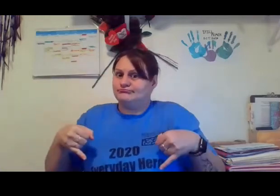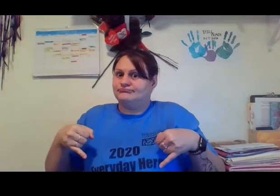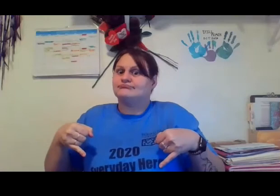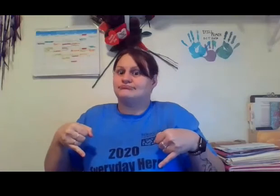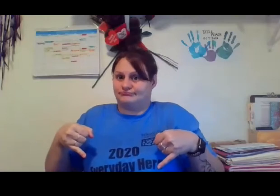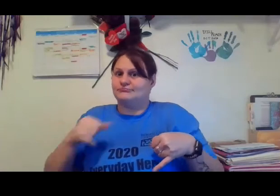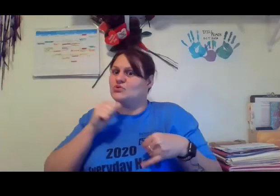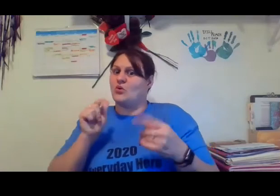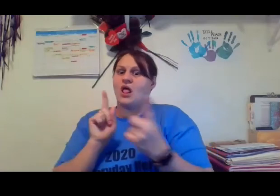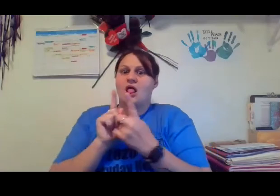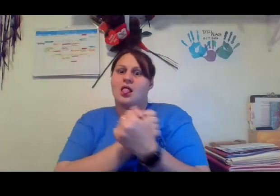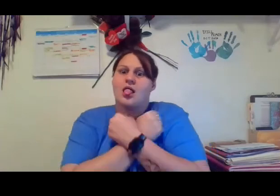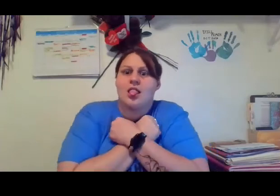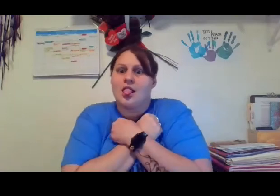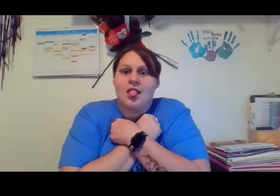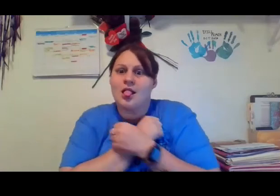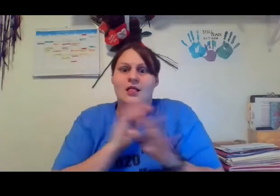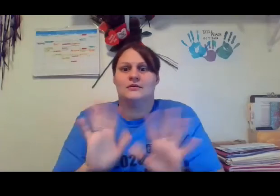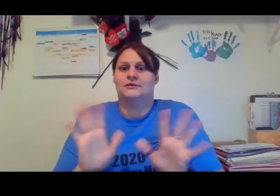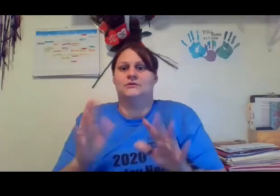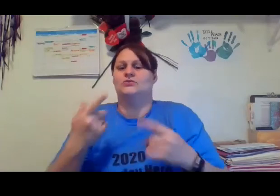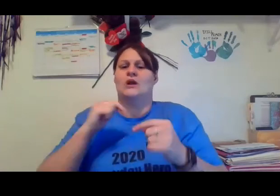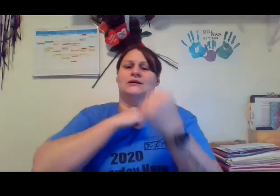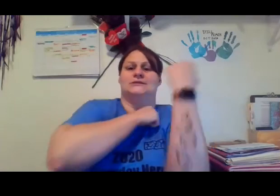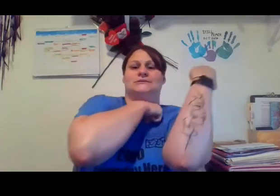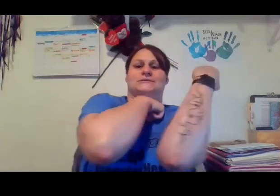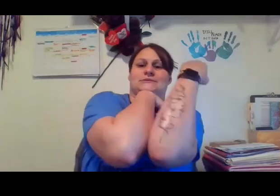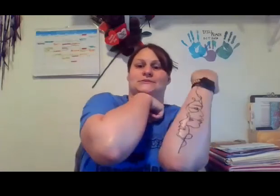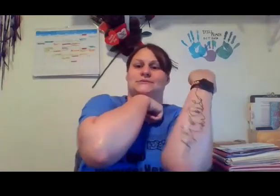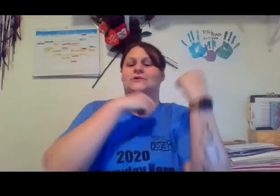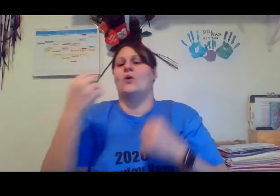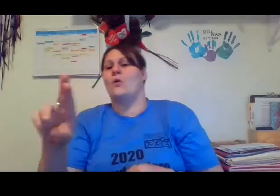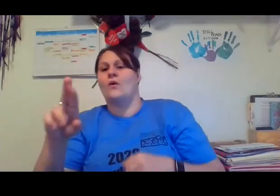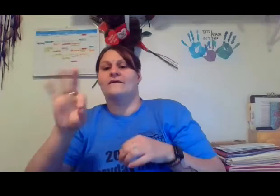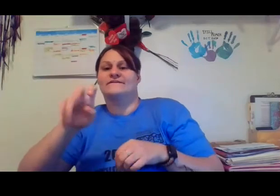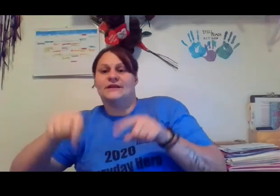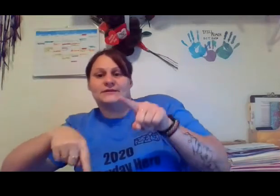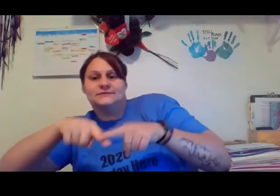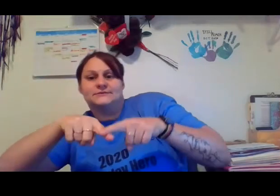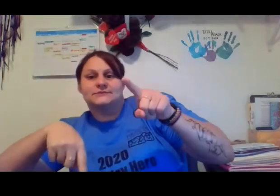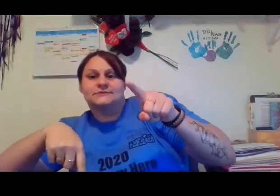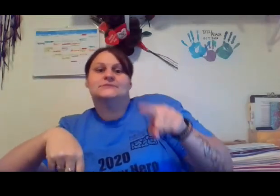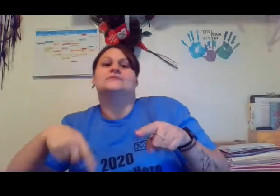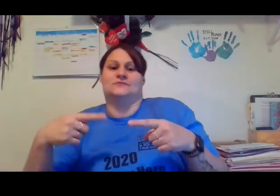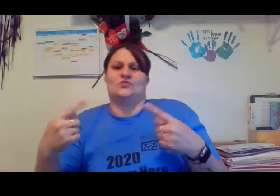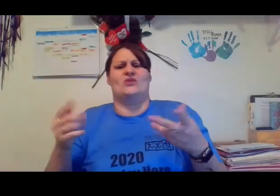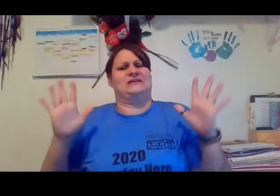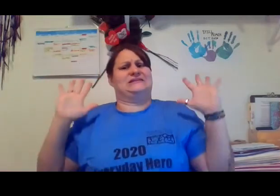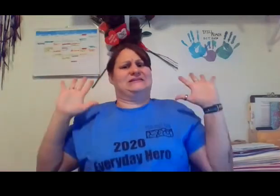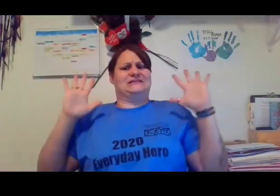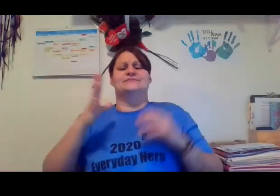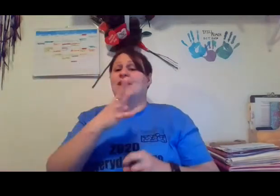them. When it comes to Mike, please encourage him to keep the social distance. We know that he loves the physical